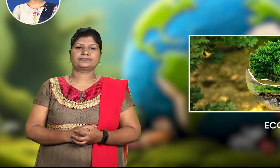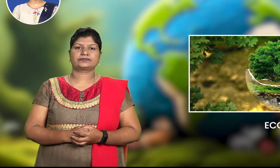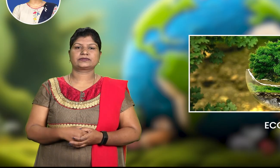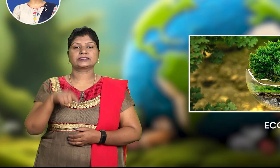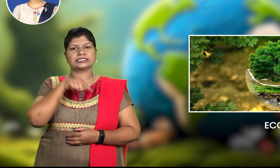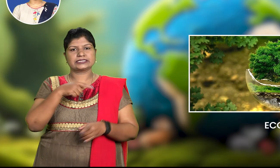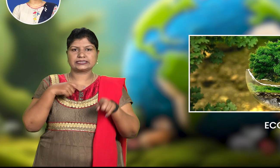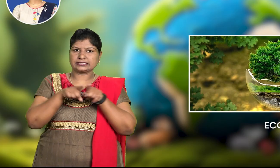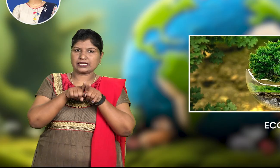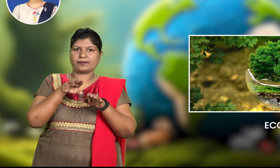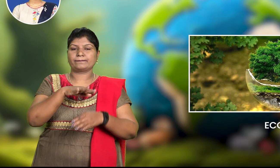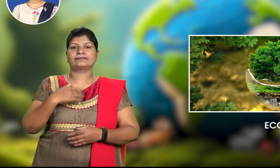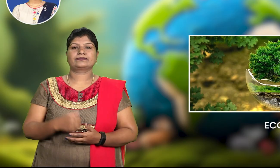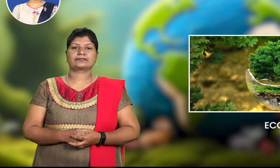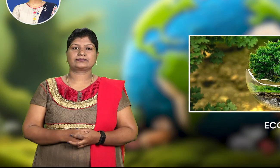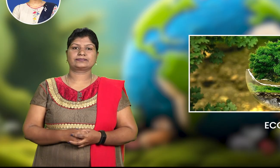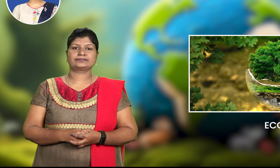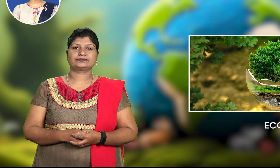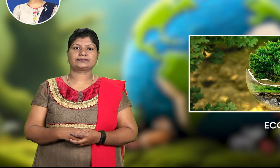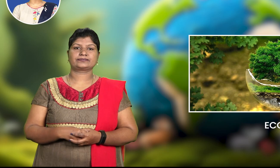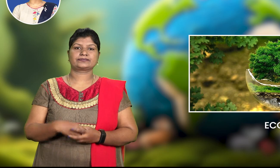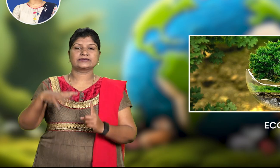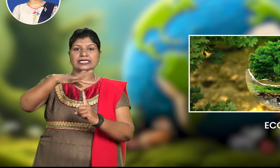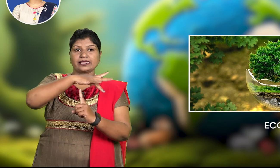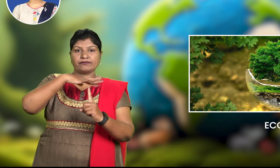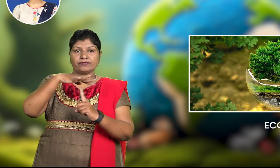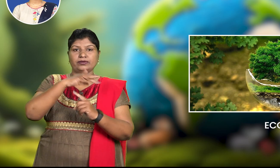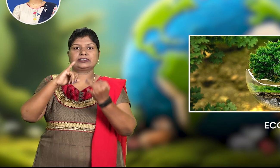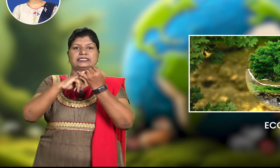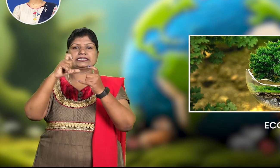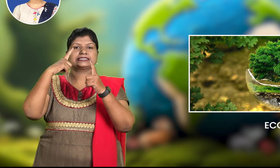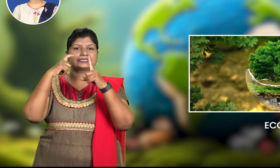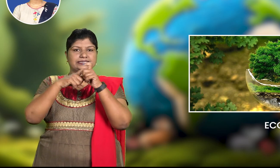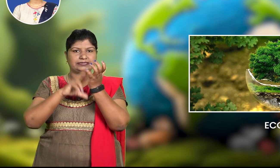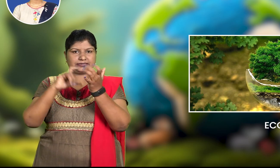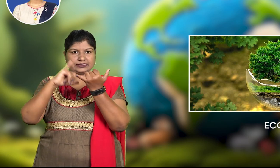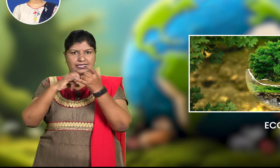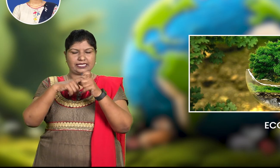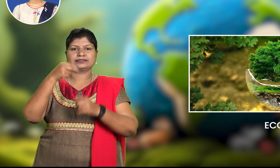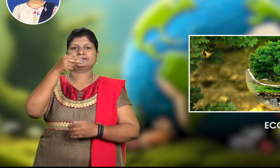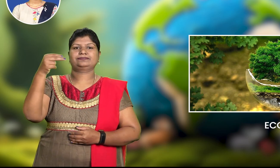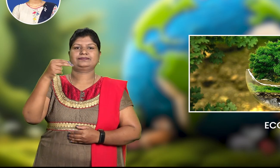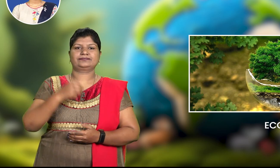It is also known as environmental science.